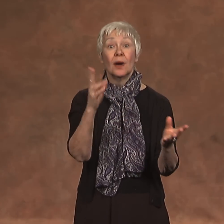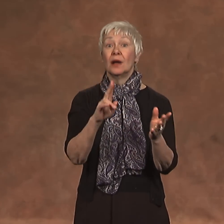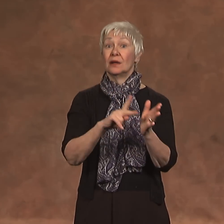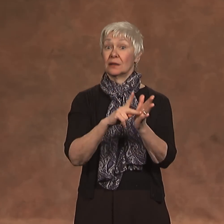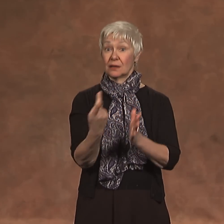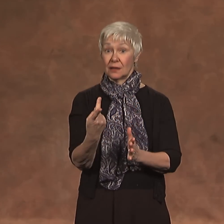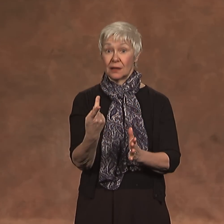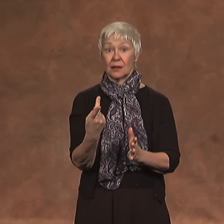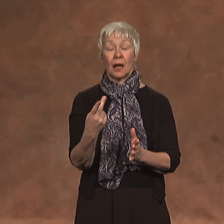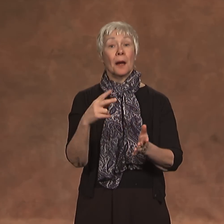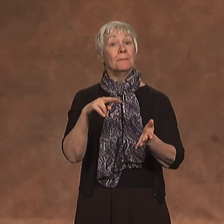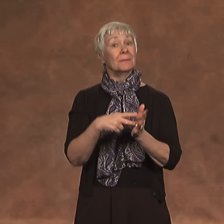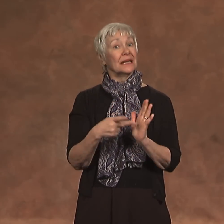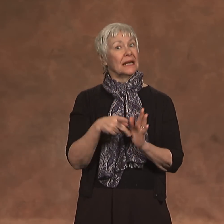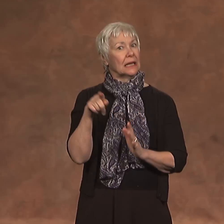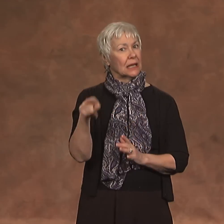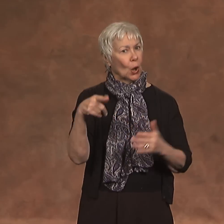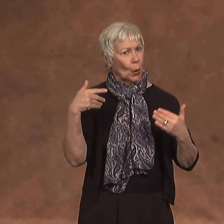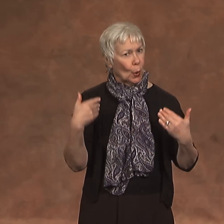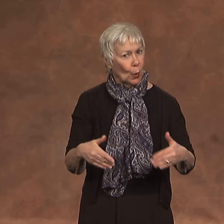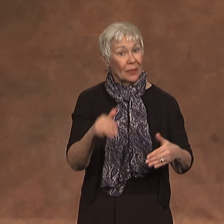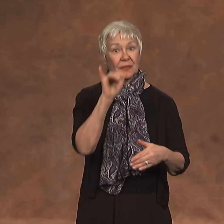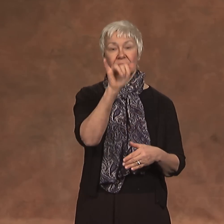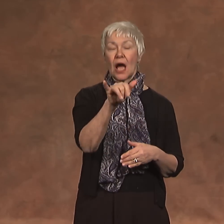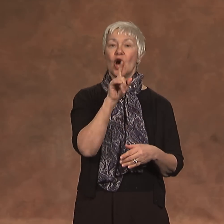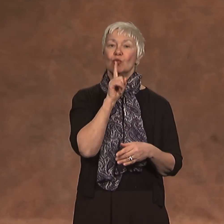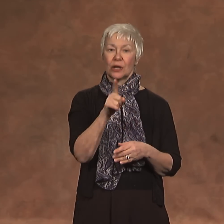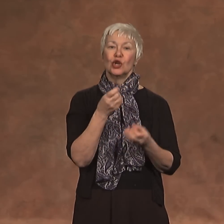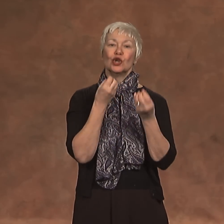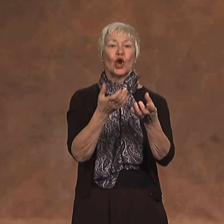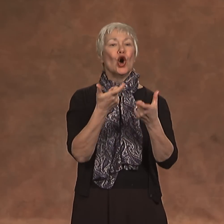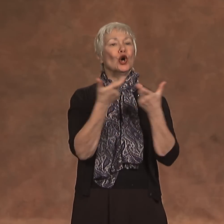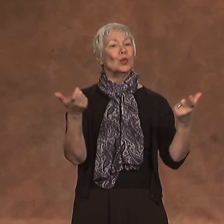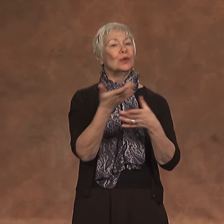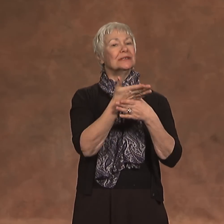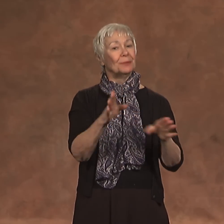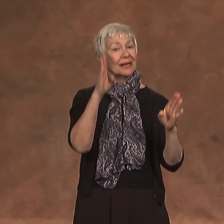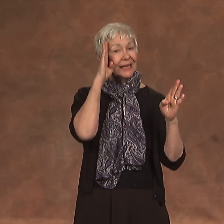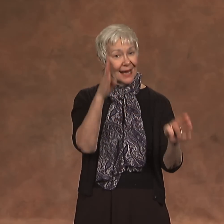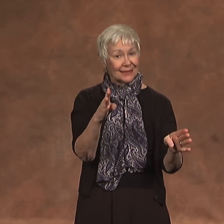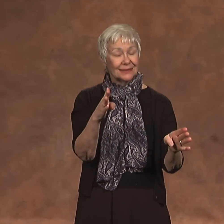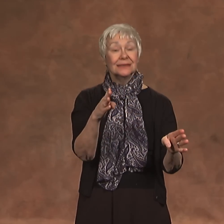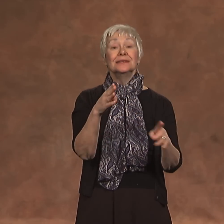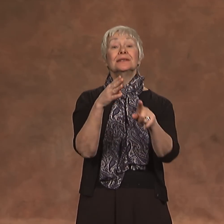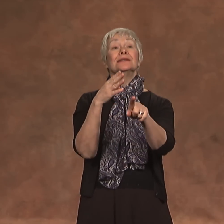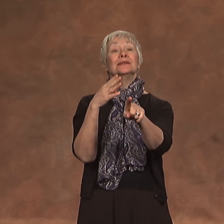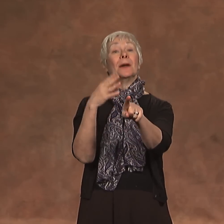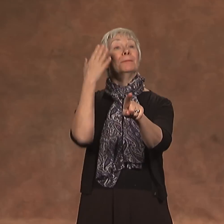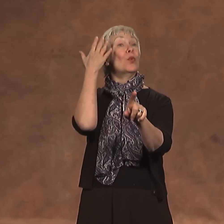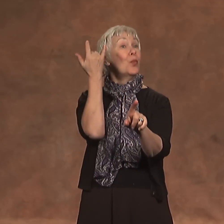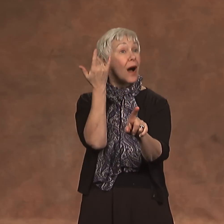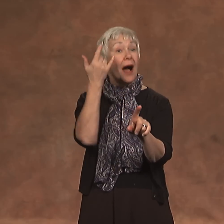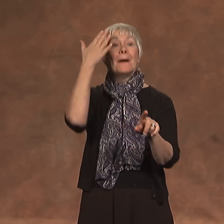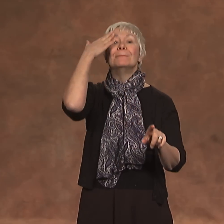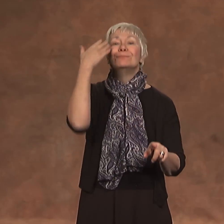they're working doubly hard, and that causes an extreme amount of split attention because the student